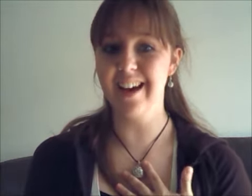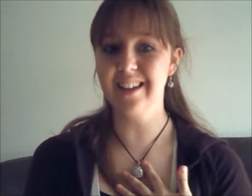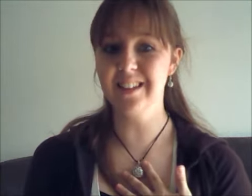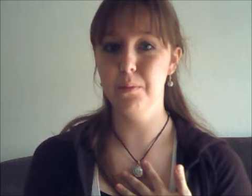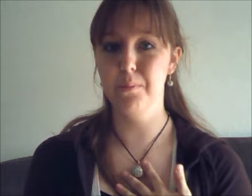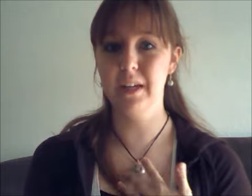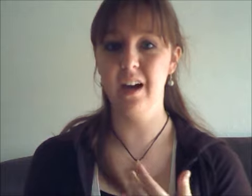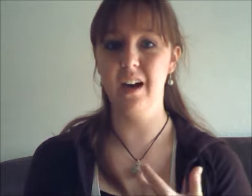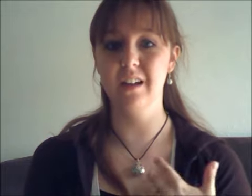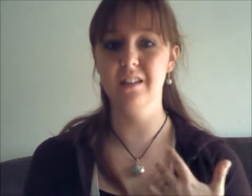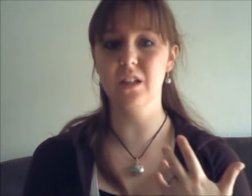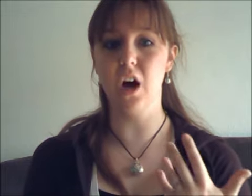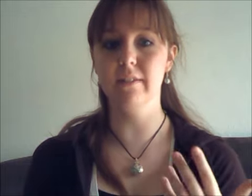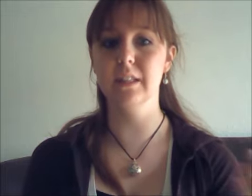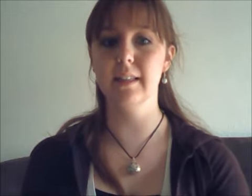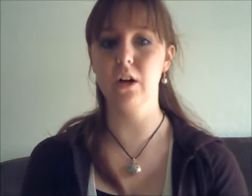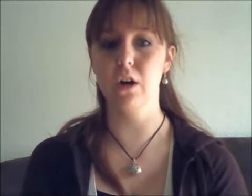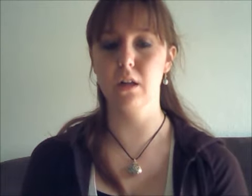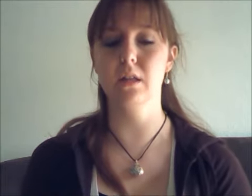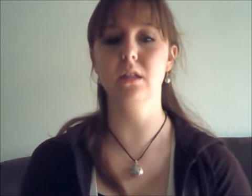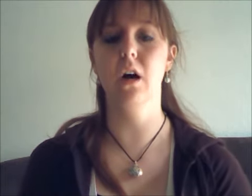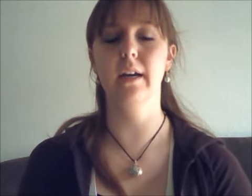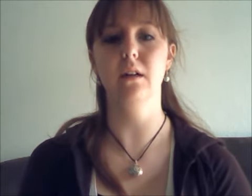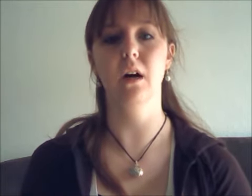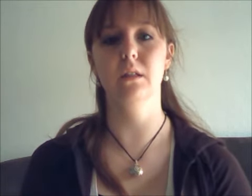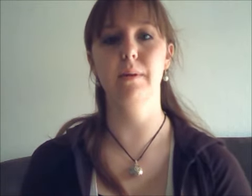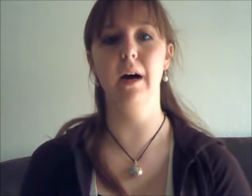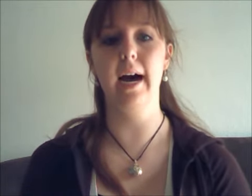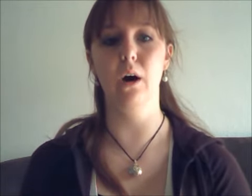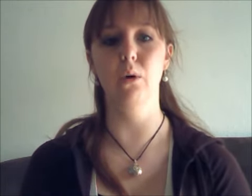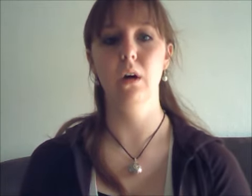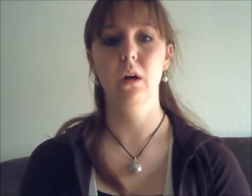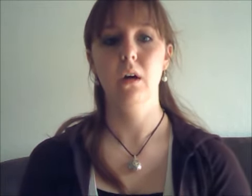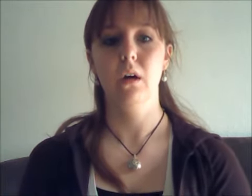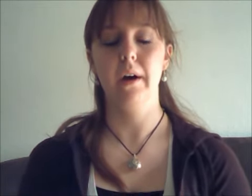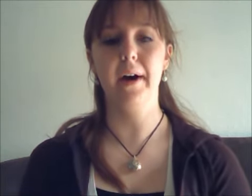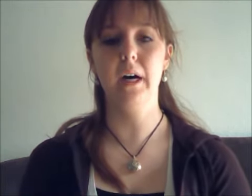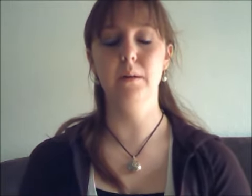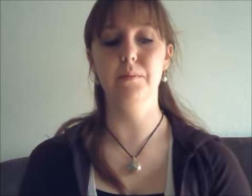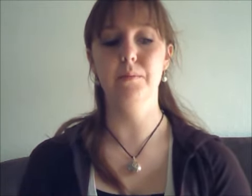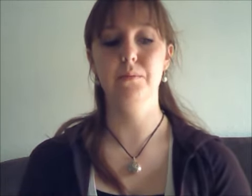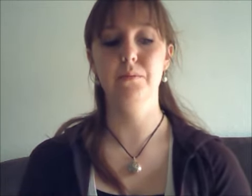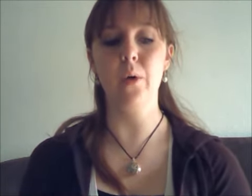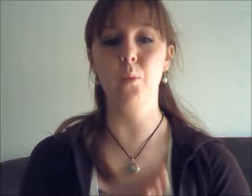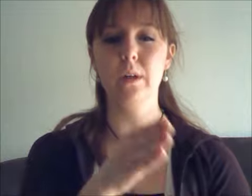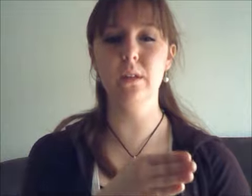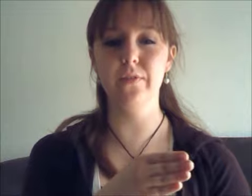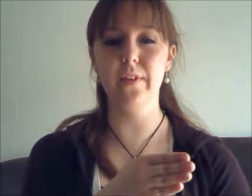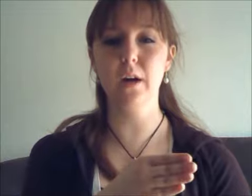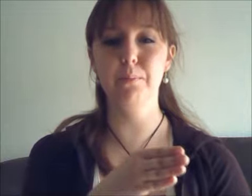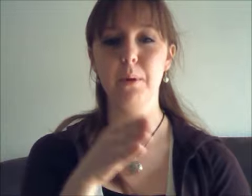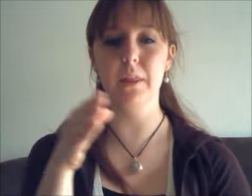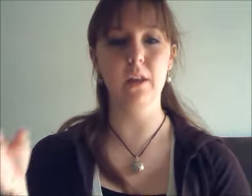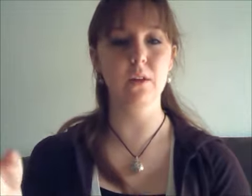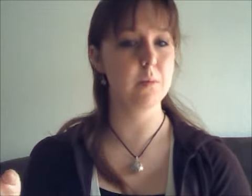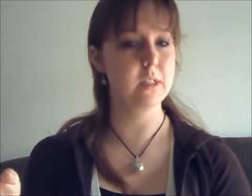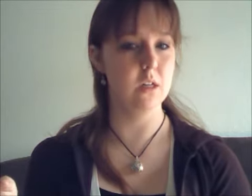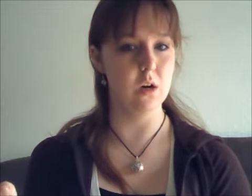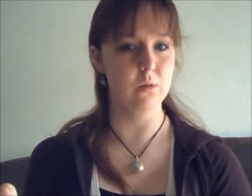that because obviously later on in the song it talks about how it wasn't a fair, but the other woman didn't know it was a